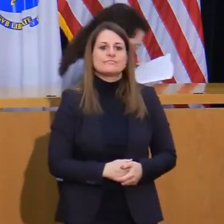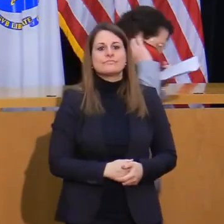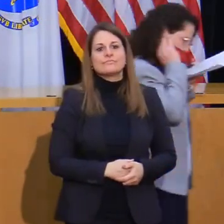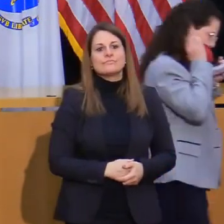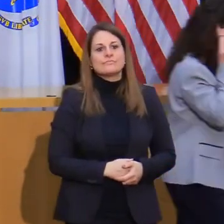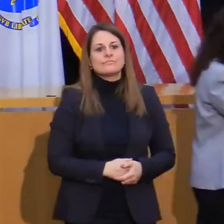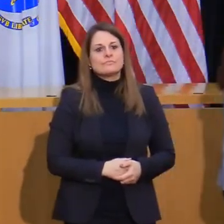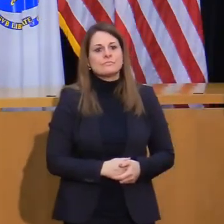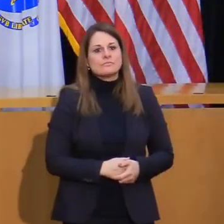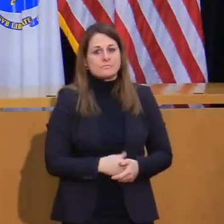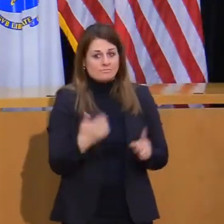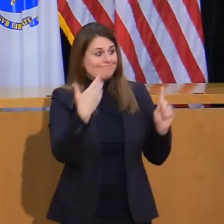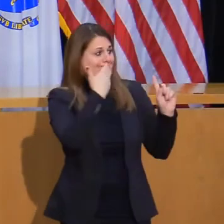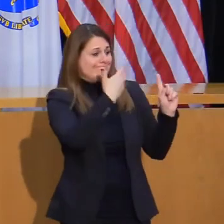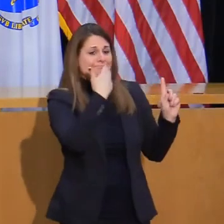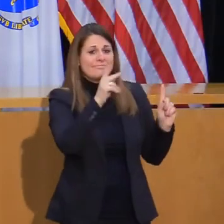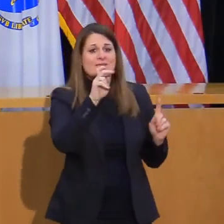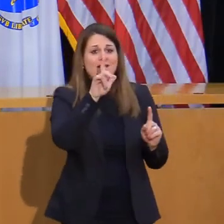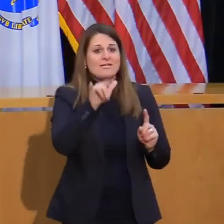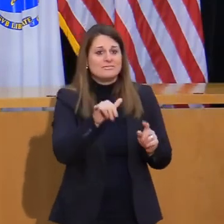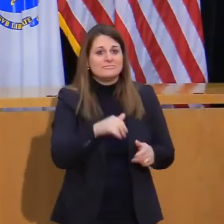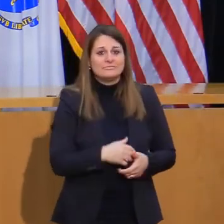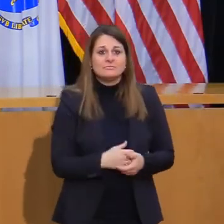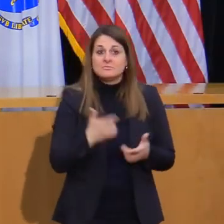Thank you, Kelly. Questions? Do